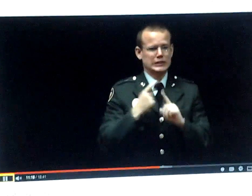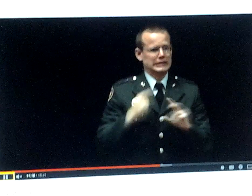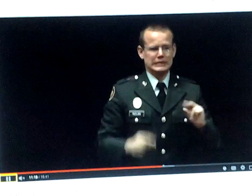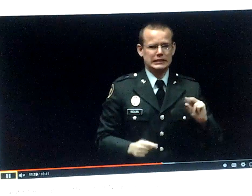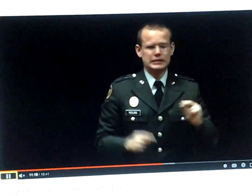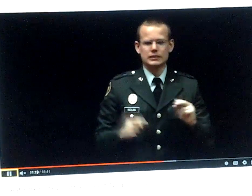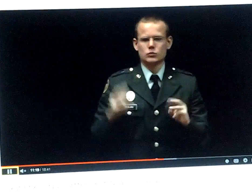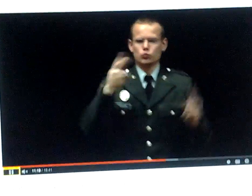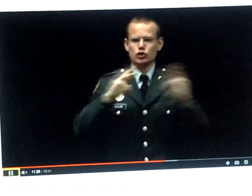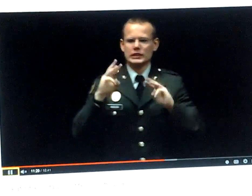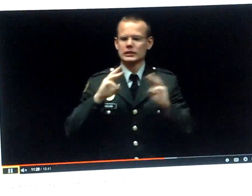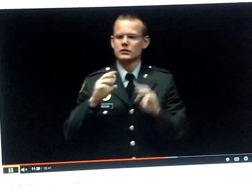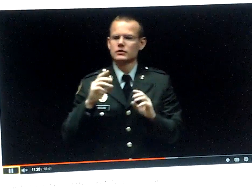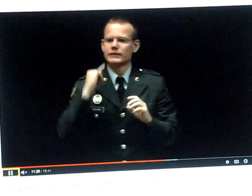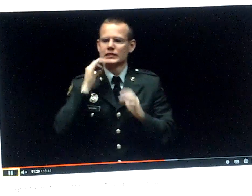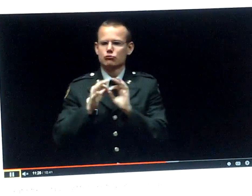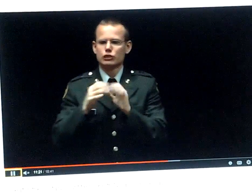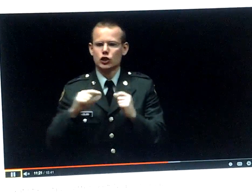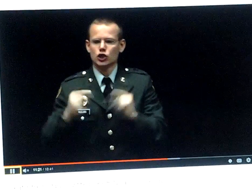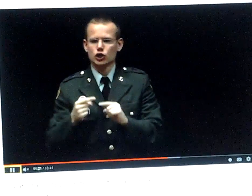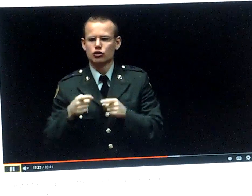So I went to Army basic training.